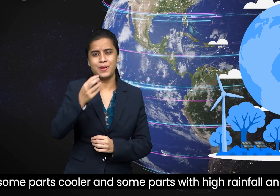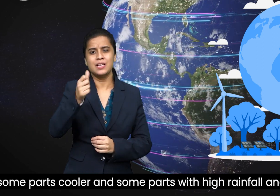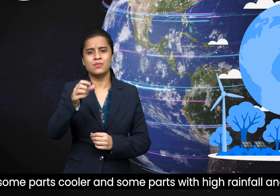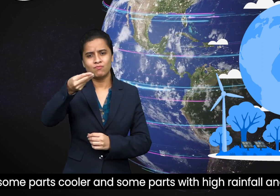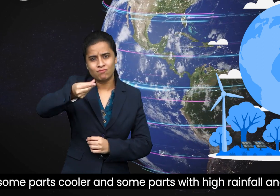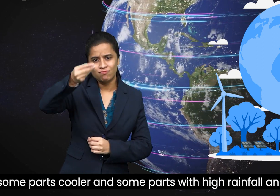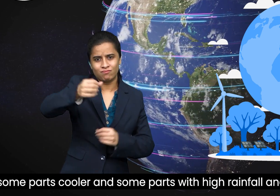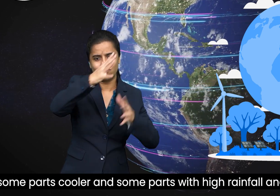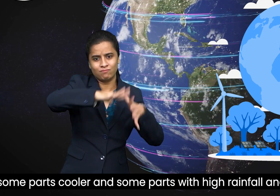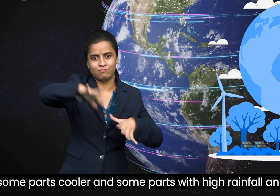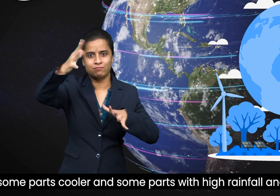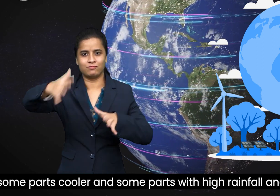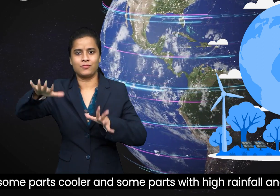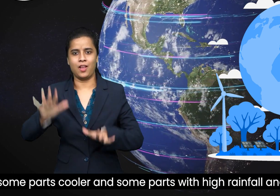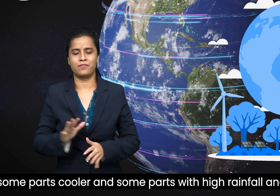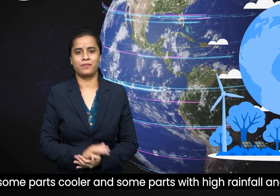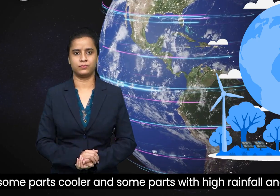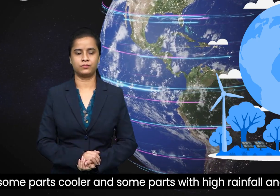deserts.